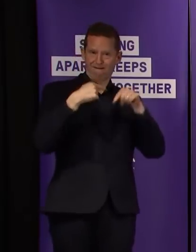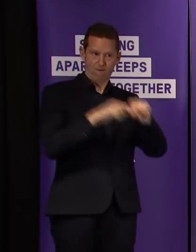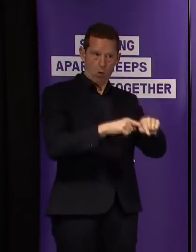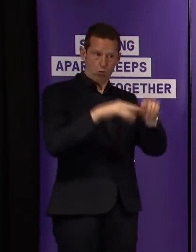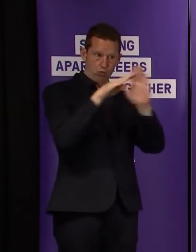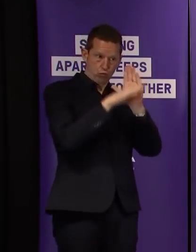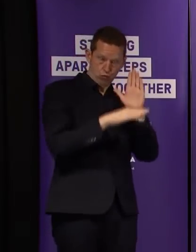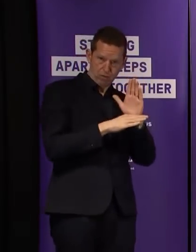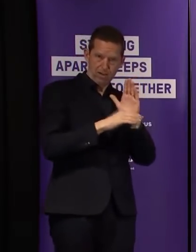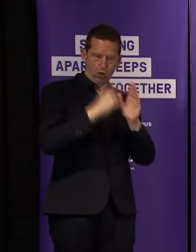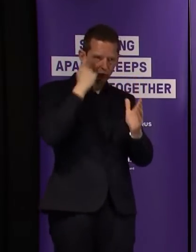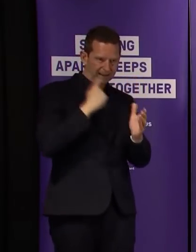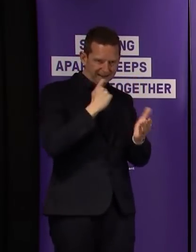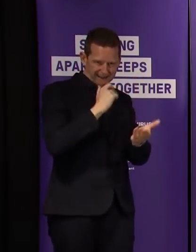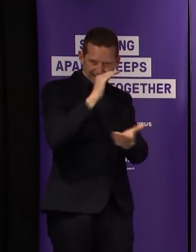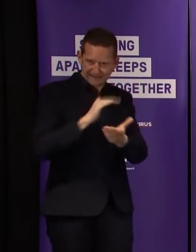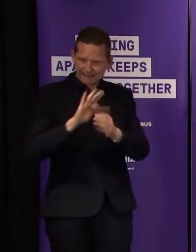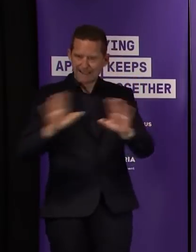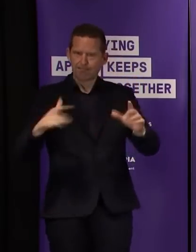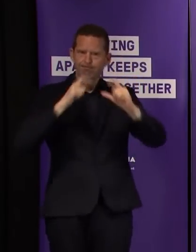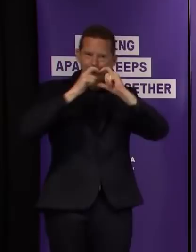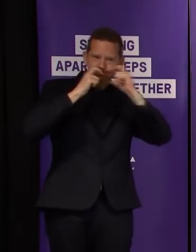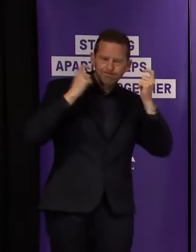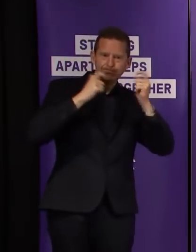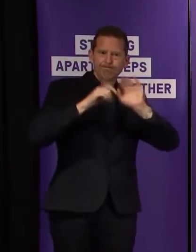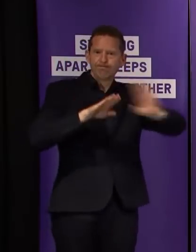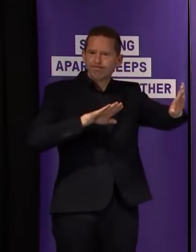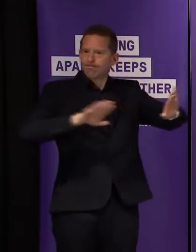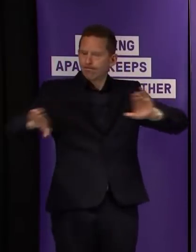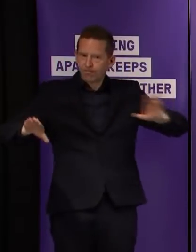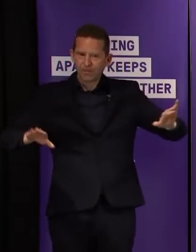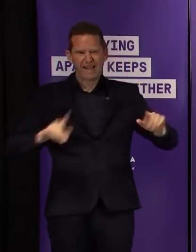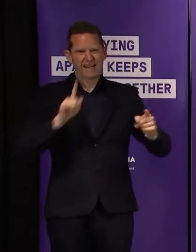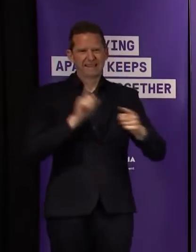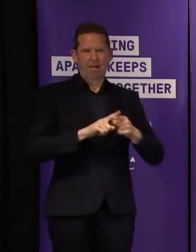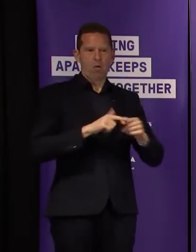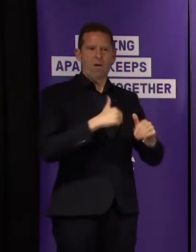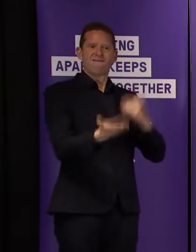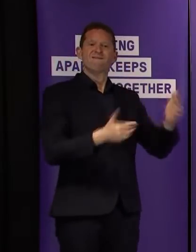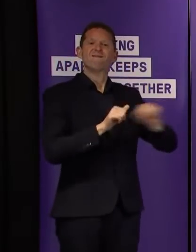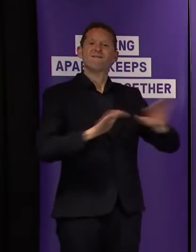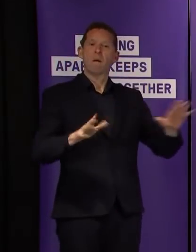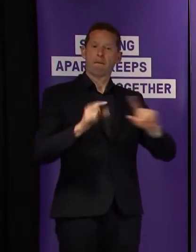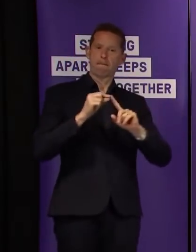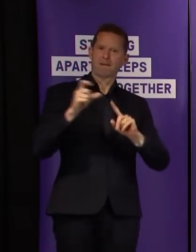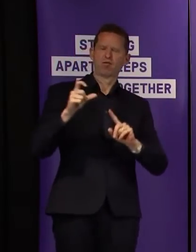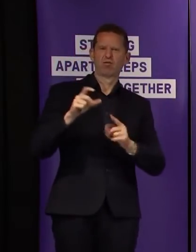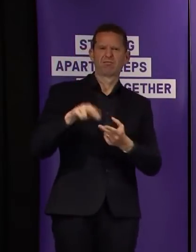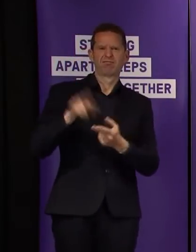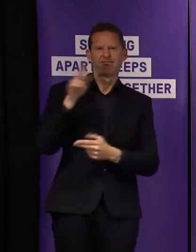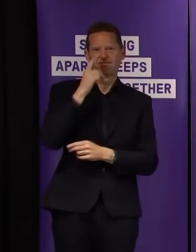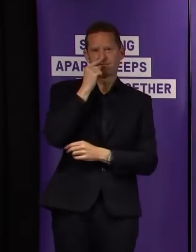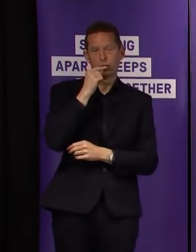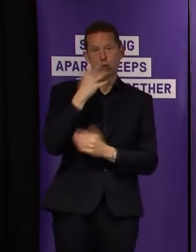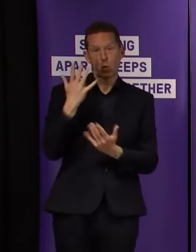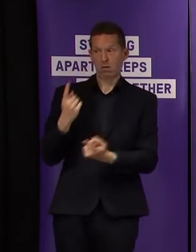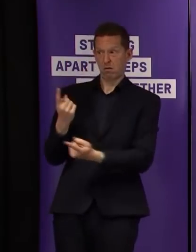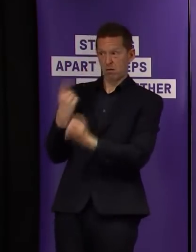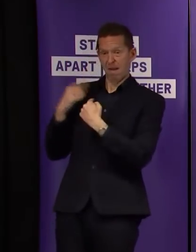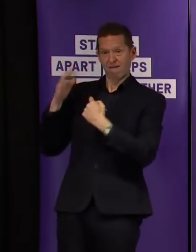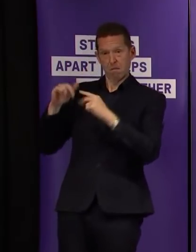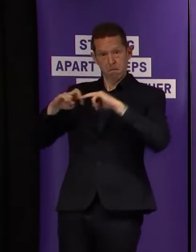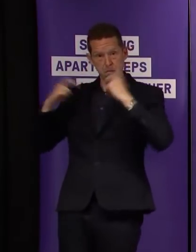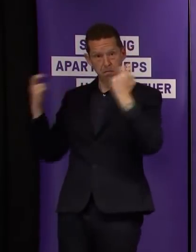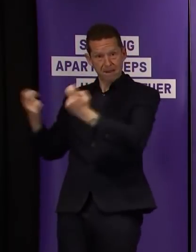that you're trying to do to minimise the risk of transmission, can occur. So the advice to me from the